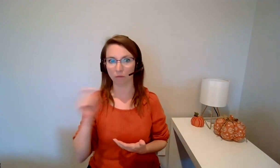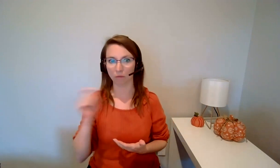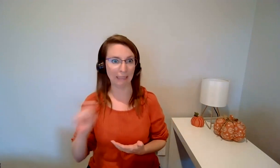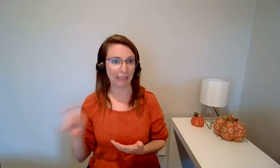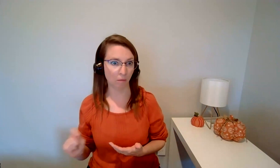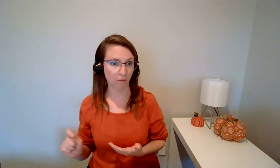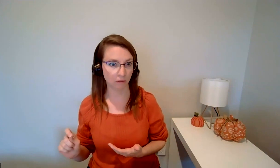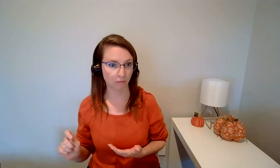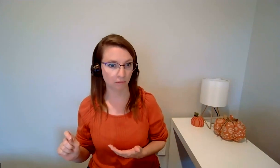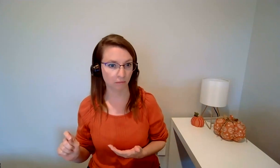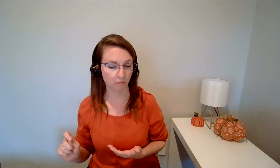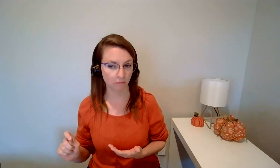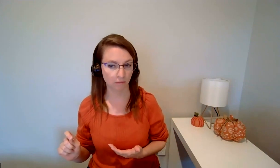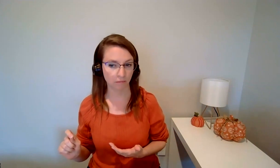try to write it out.